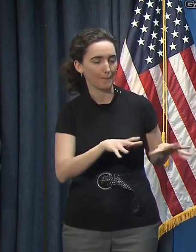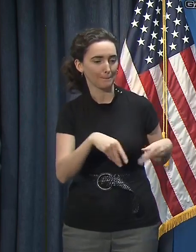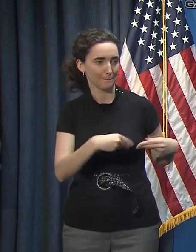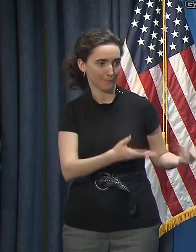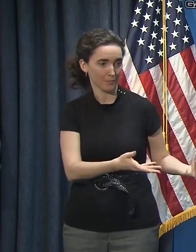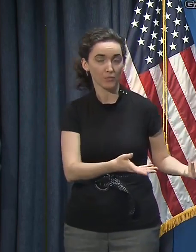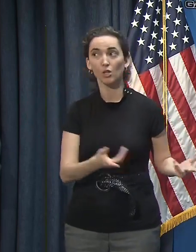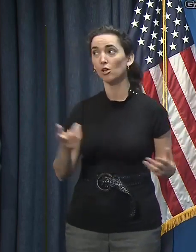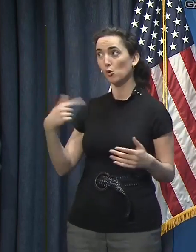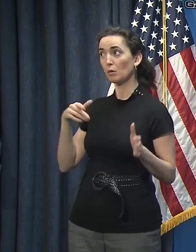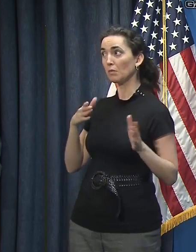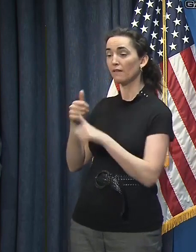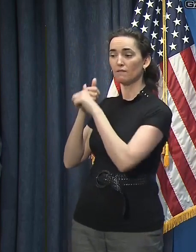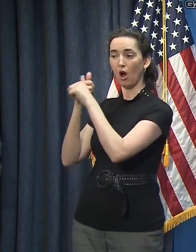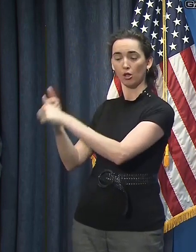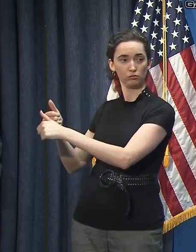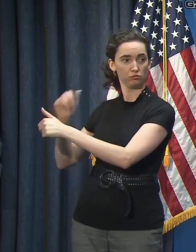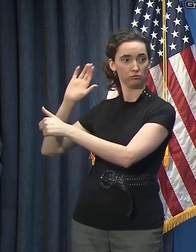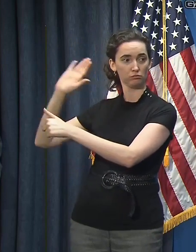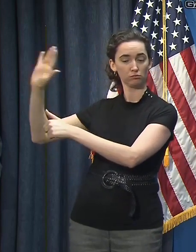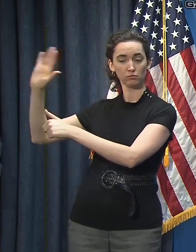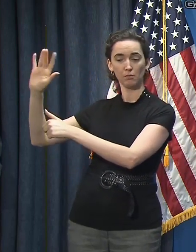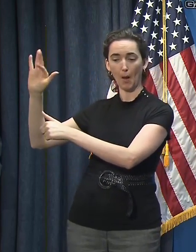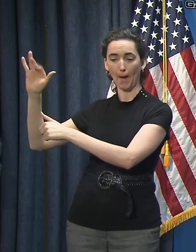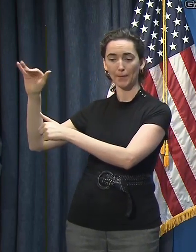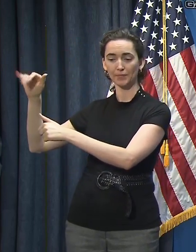We intend to be faithful with what that